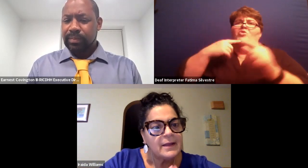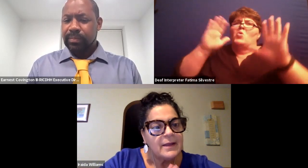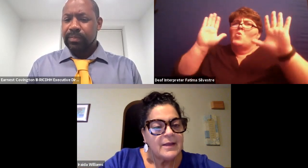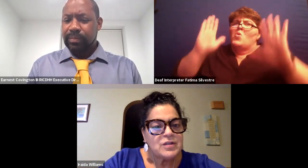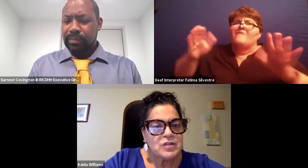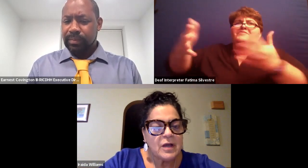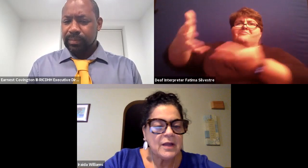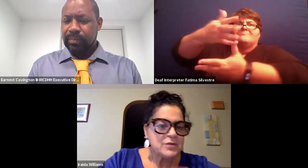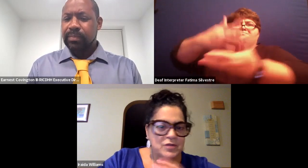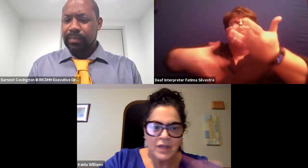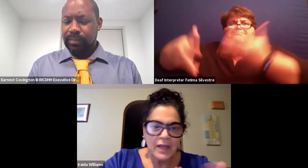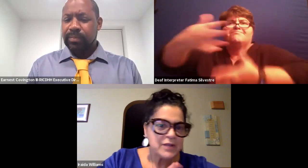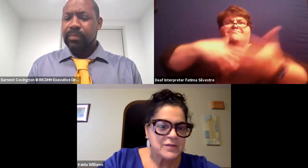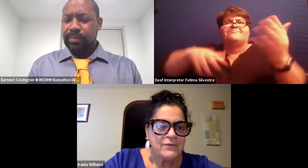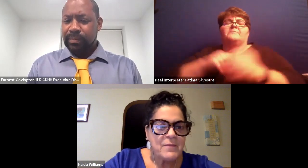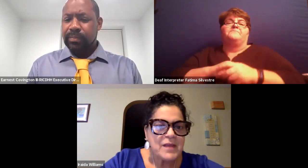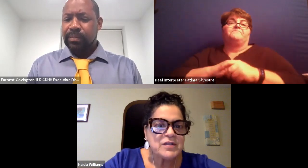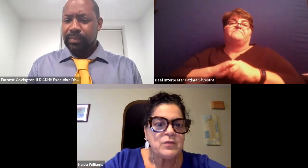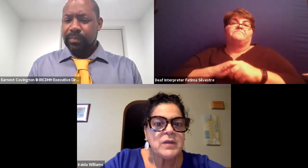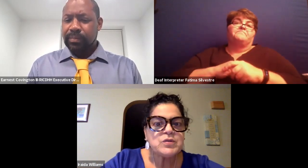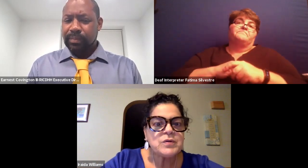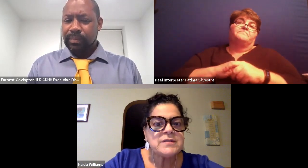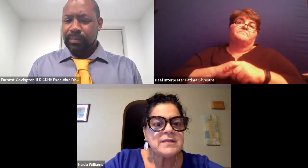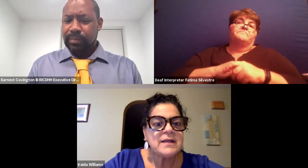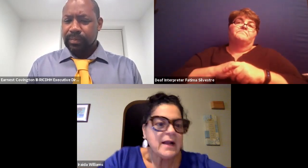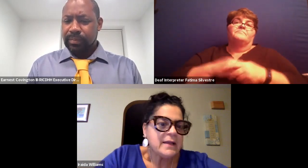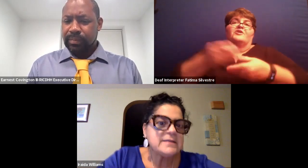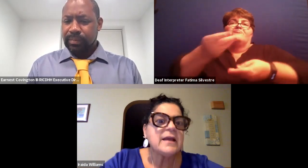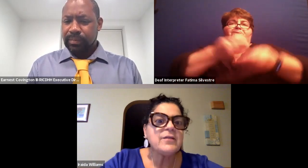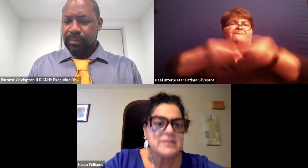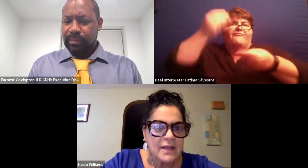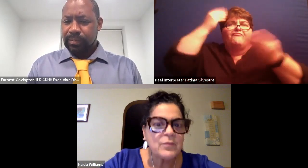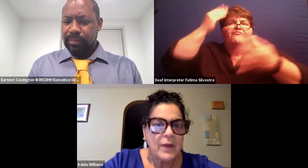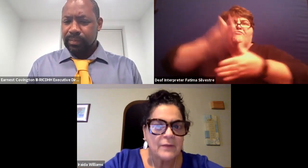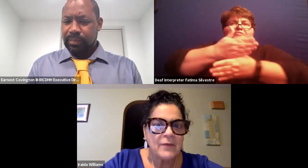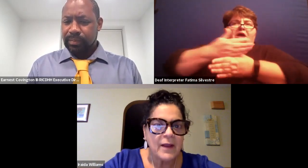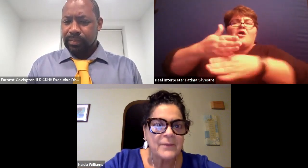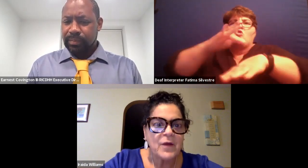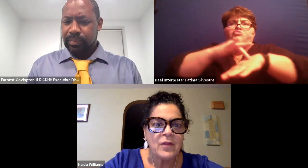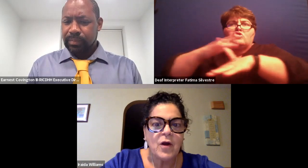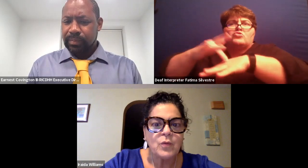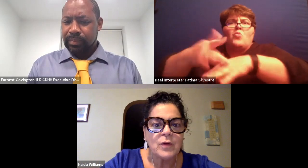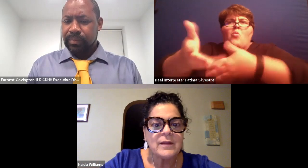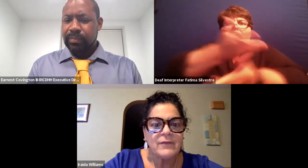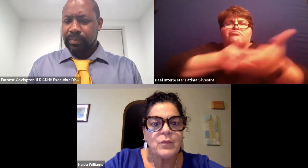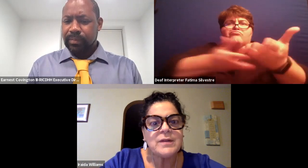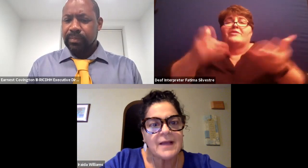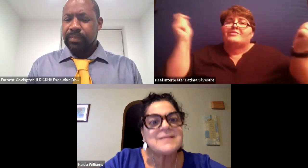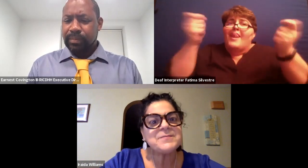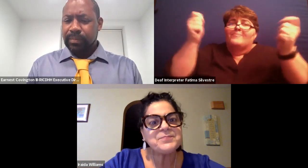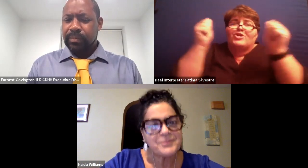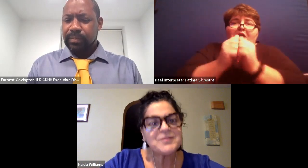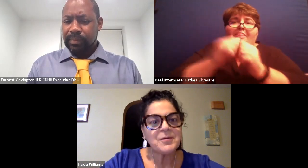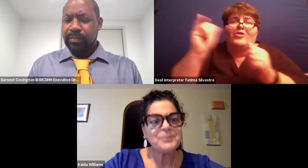of interchange information and resources and kind of get together and celebrate, right? All the hard work that everyone